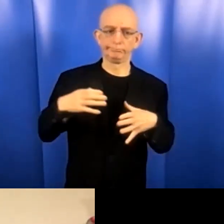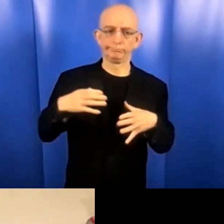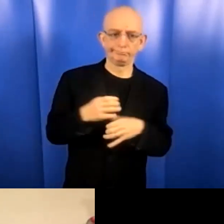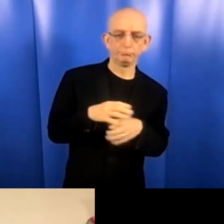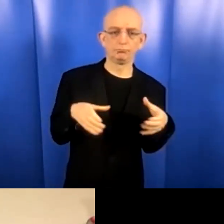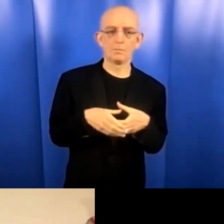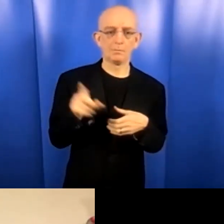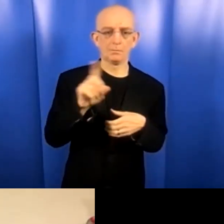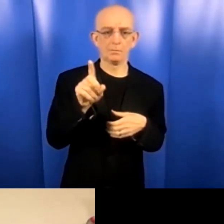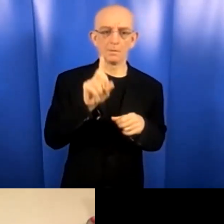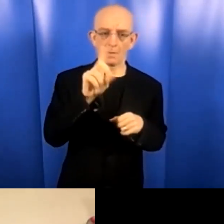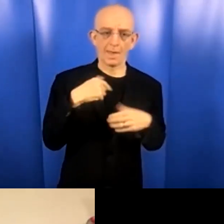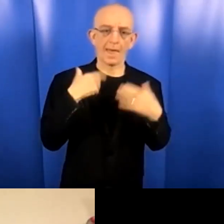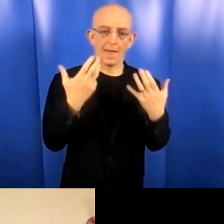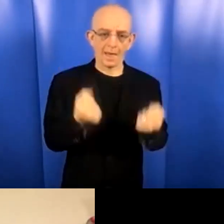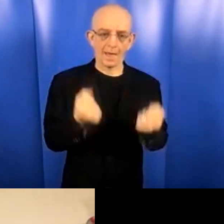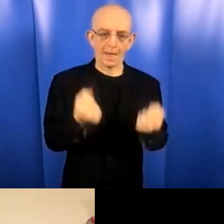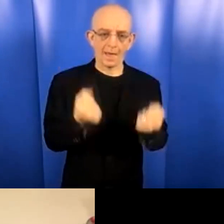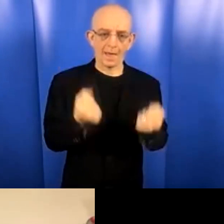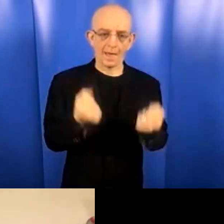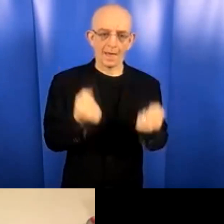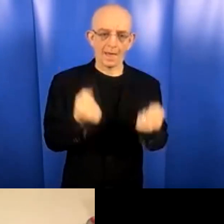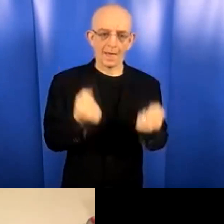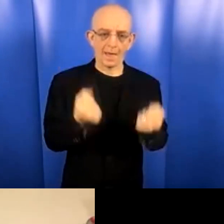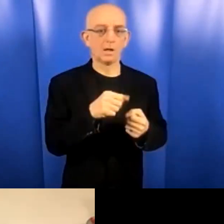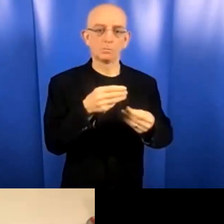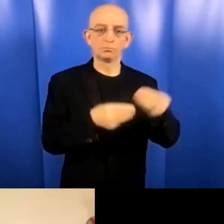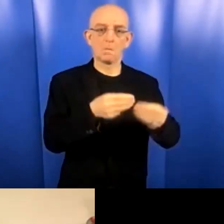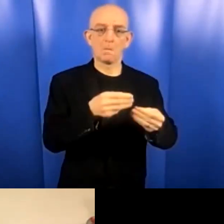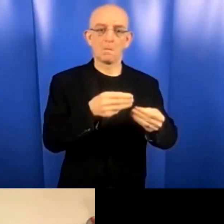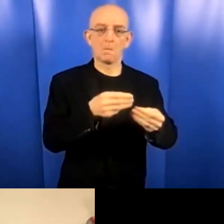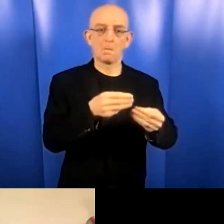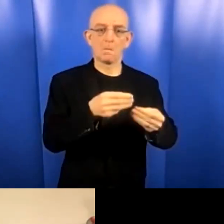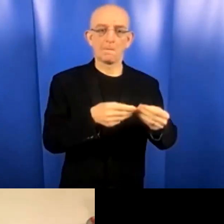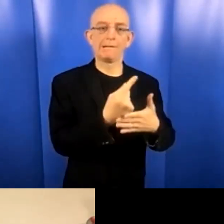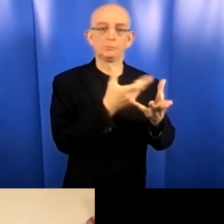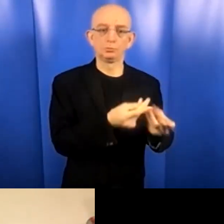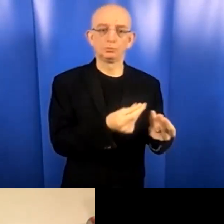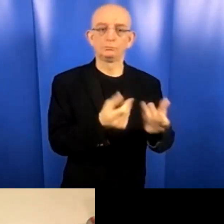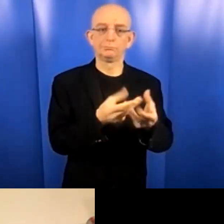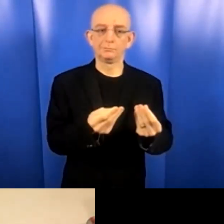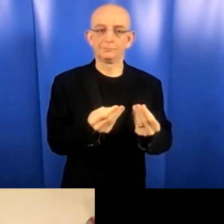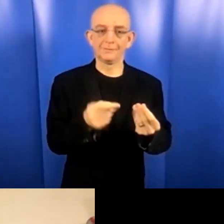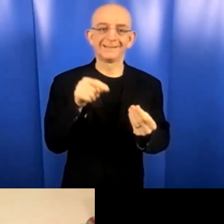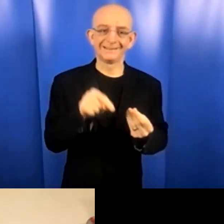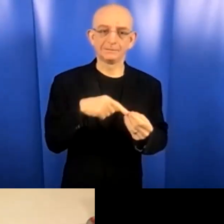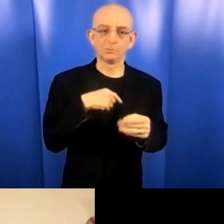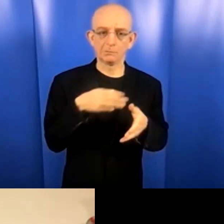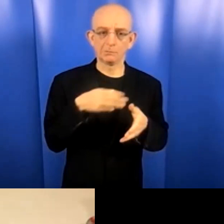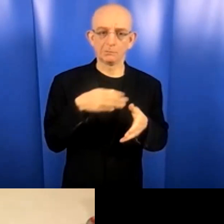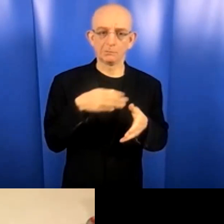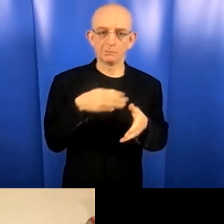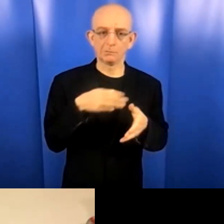contributors in the society that we live and in the family that we live. So that is why we have framed